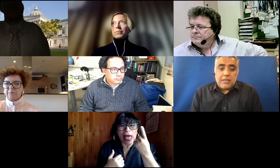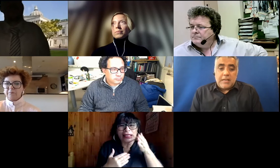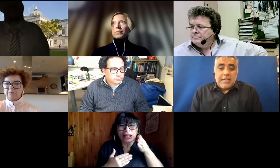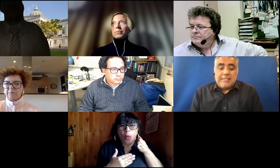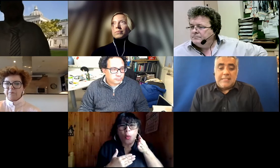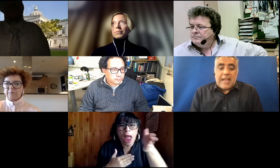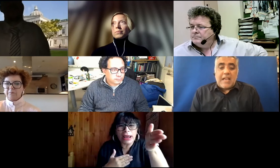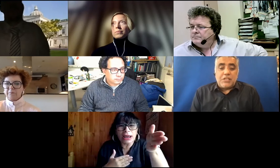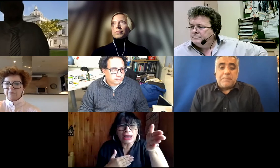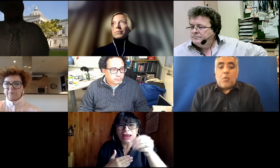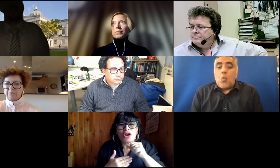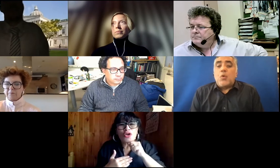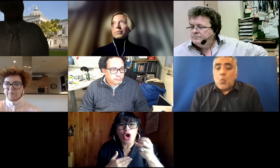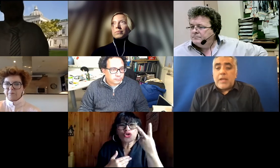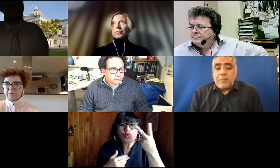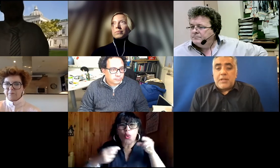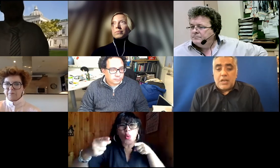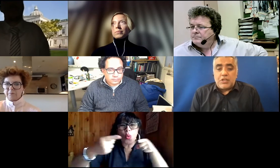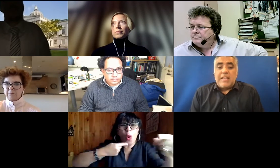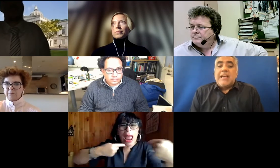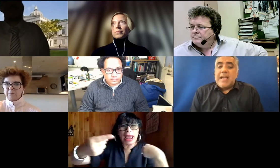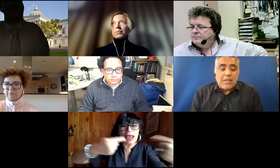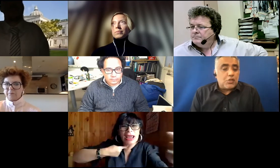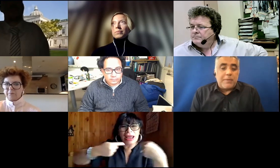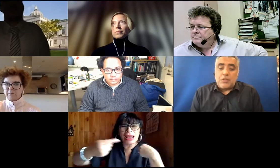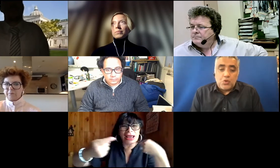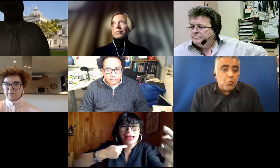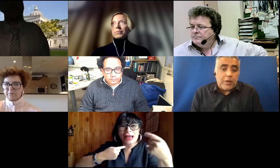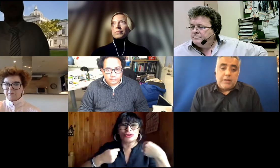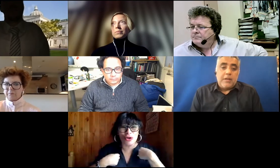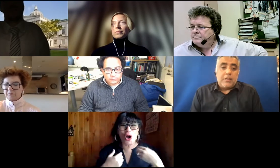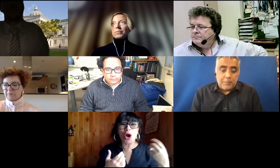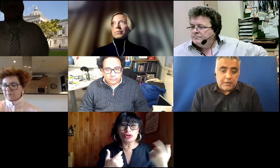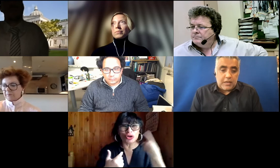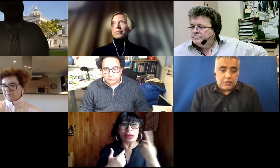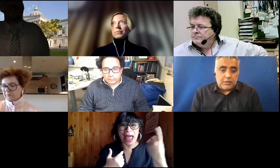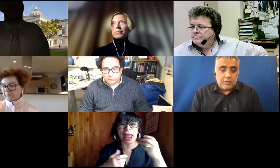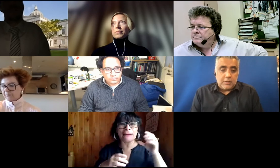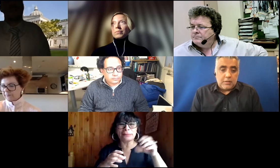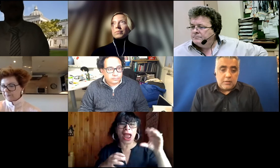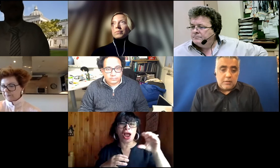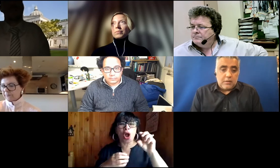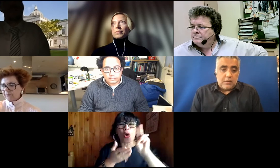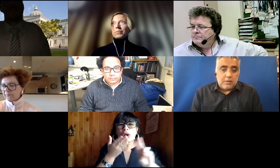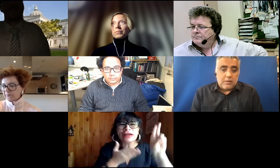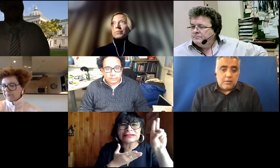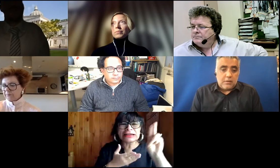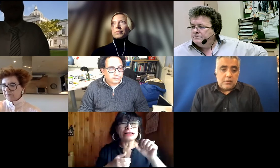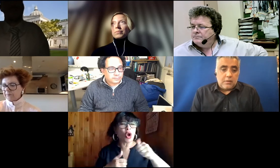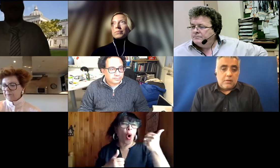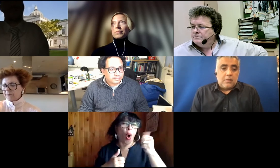Technology cannot just be a one-way communication. It has to be a two-way communication.